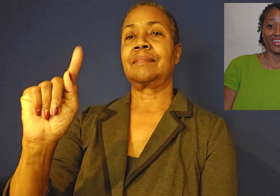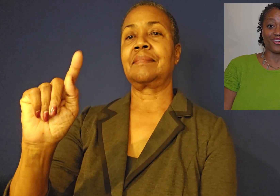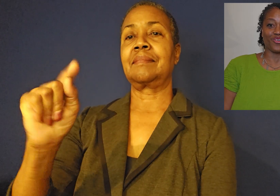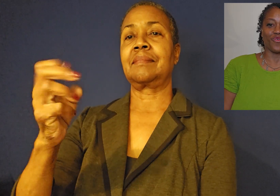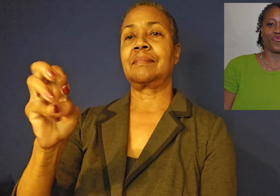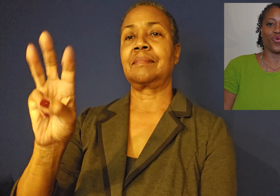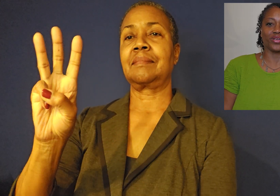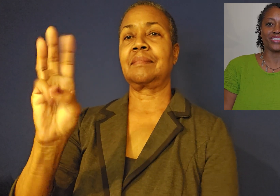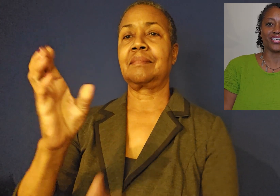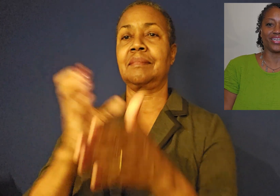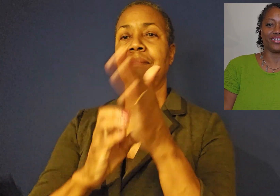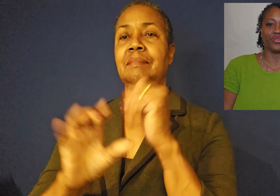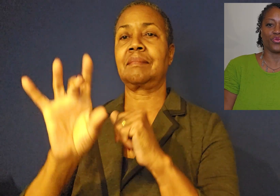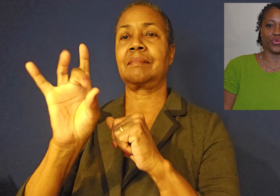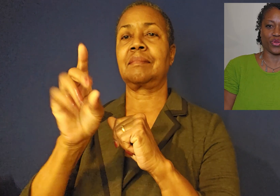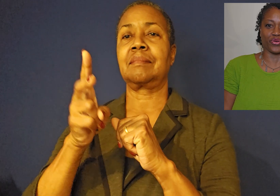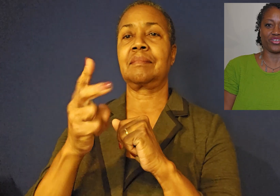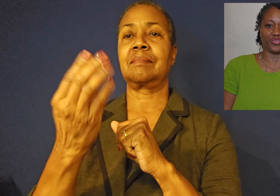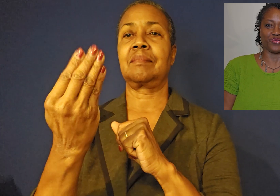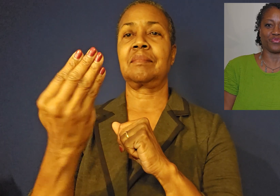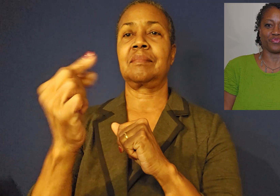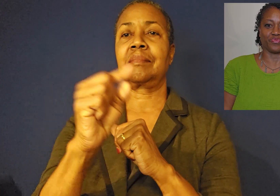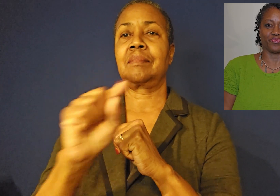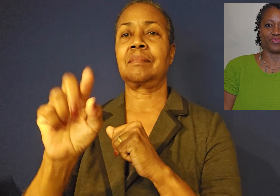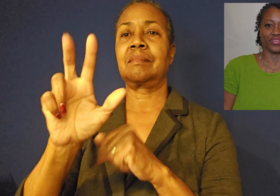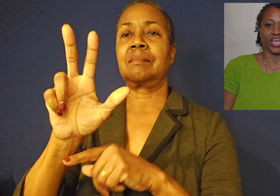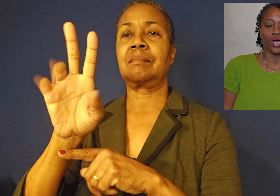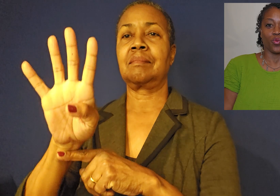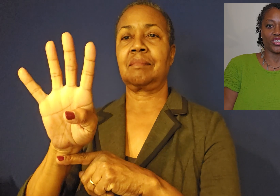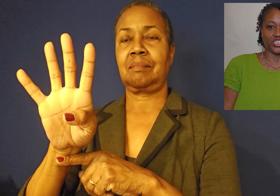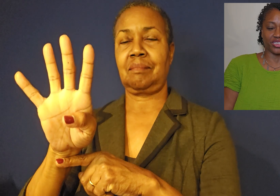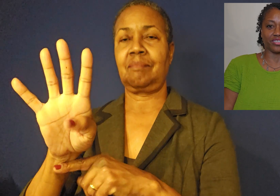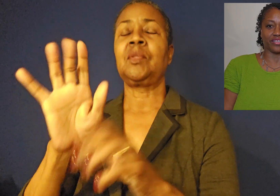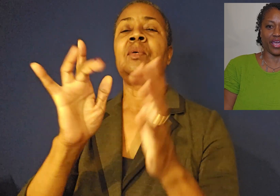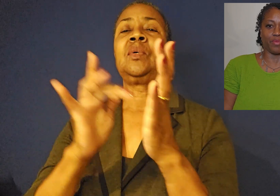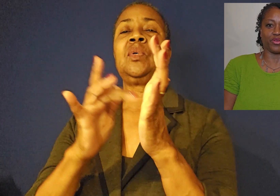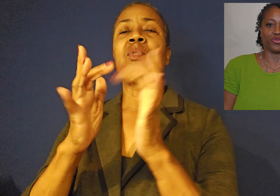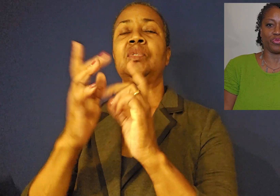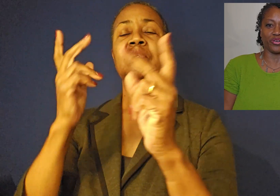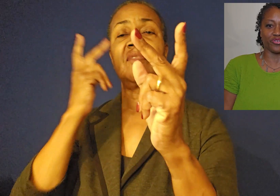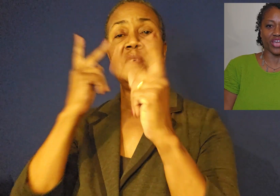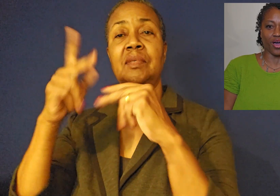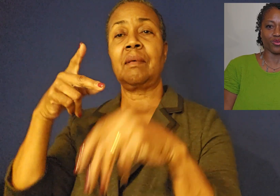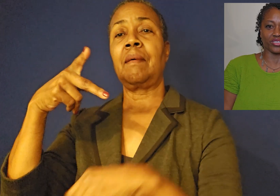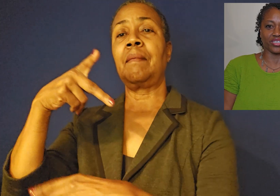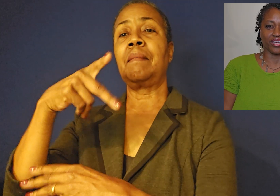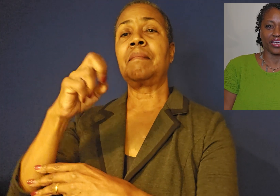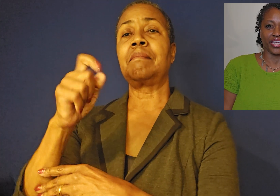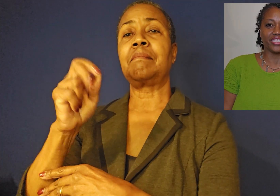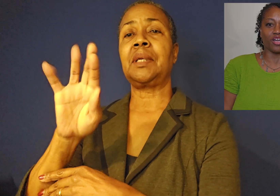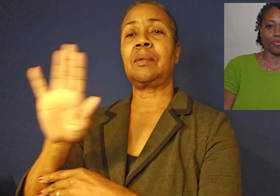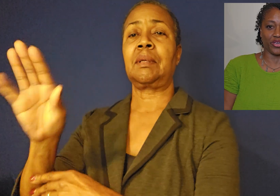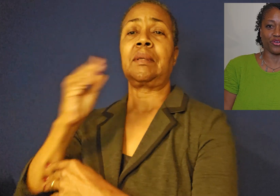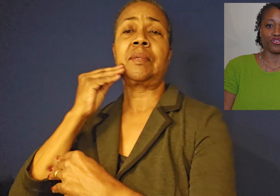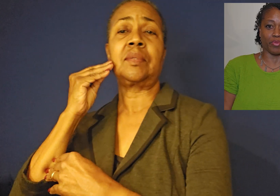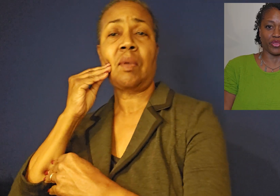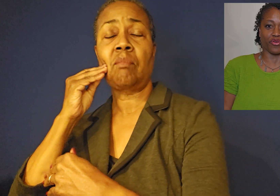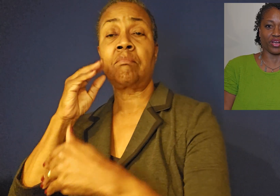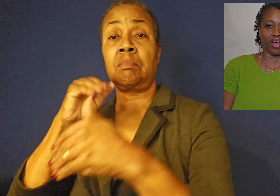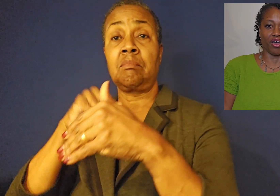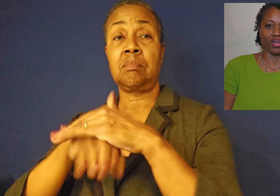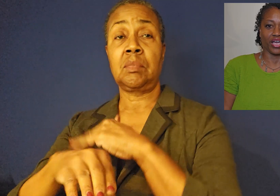Matthew 8:14 through 32. When Jesus came into Peter's house, he saw